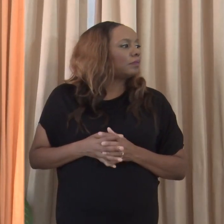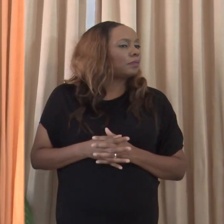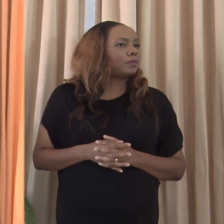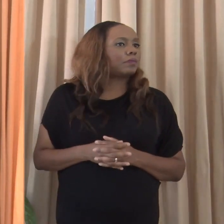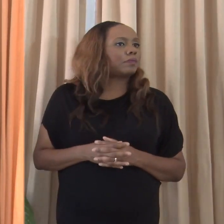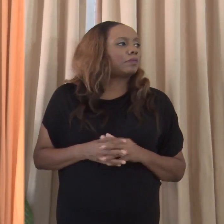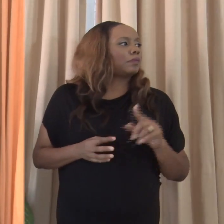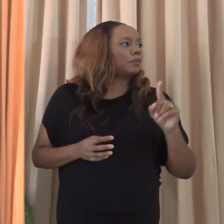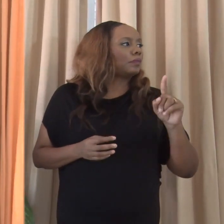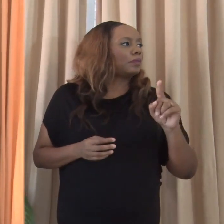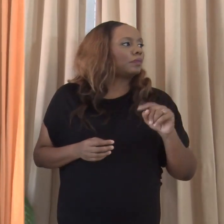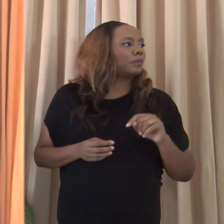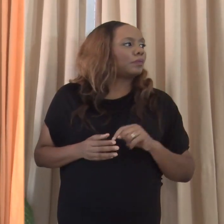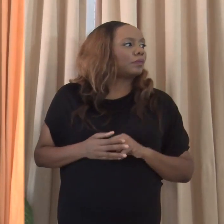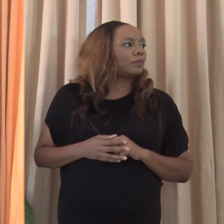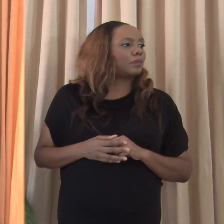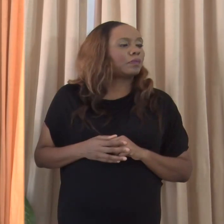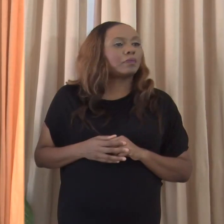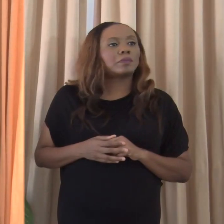I should also say